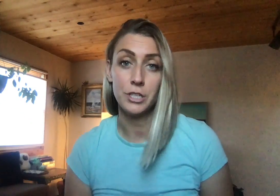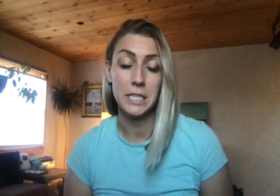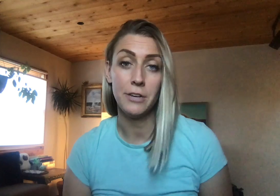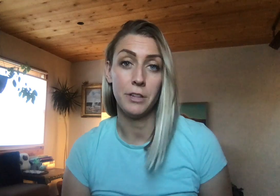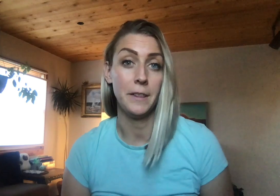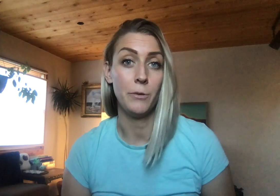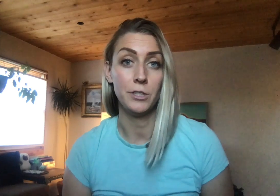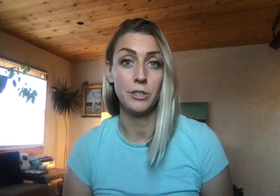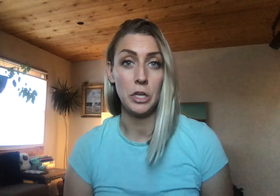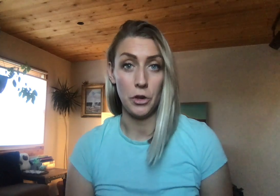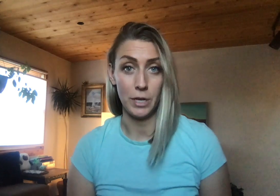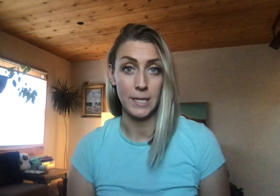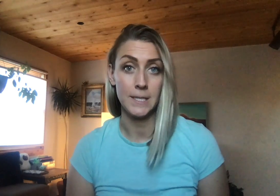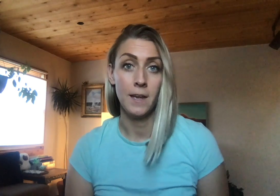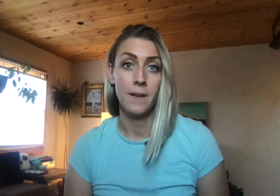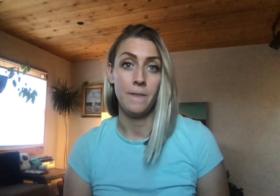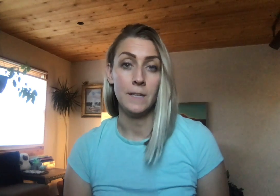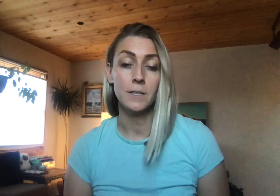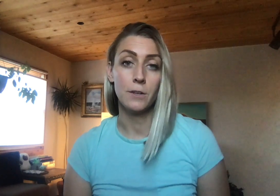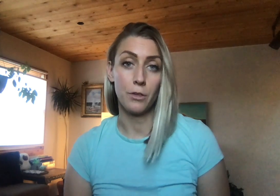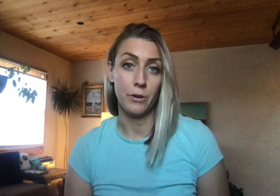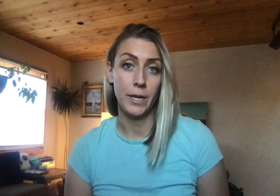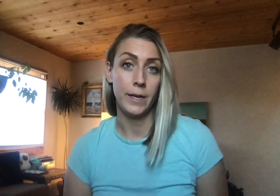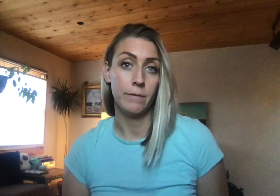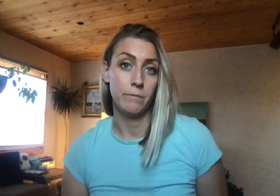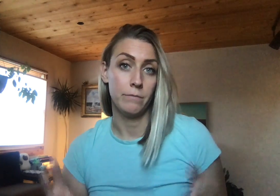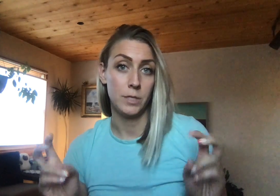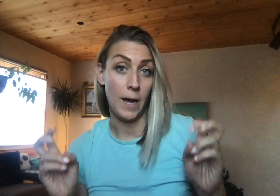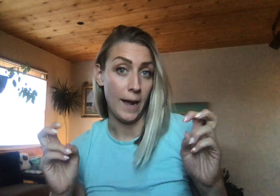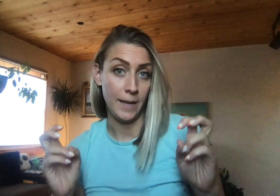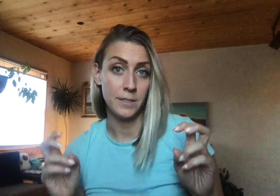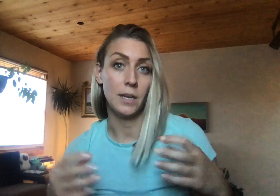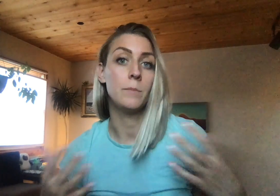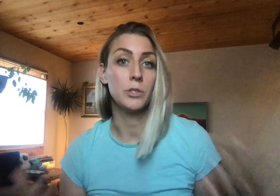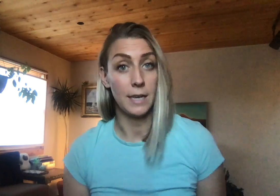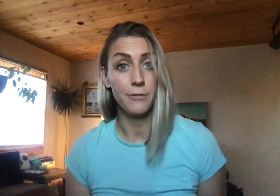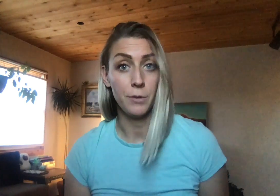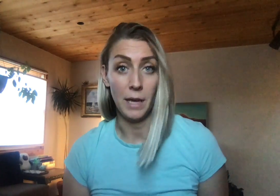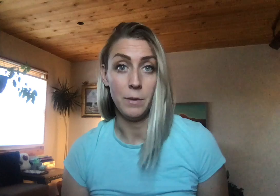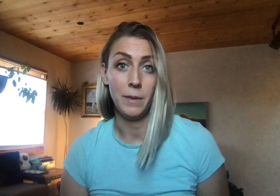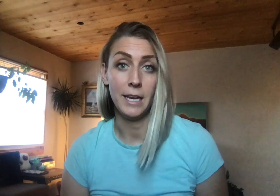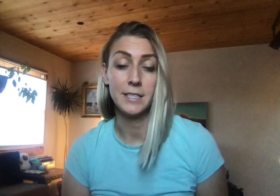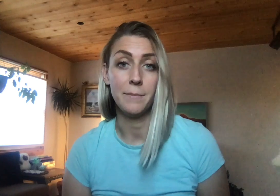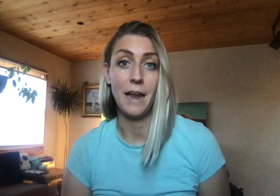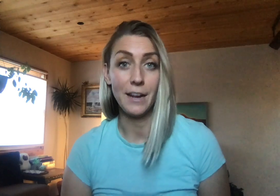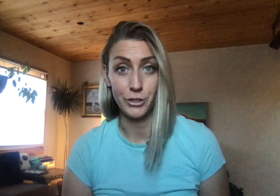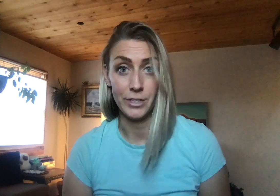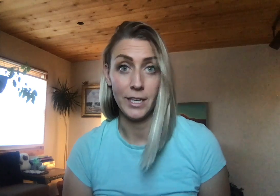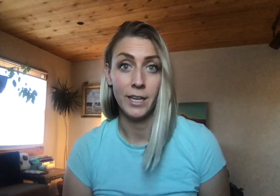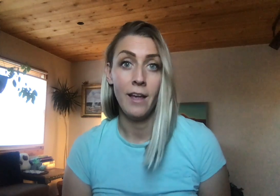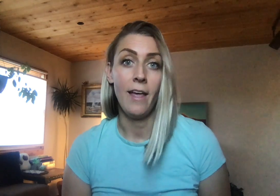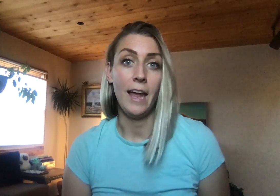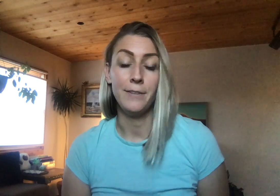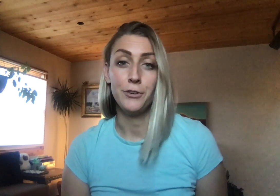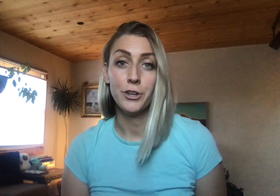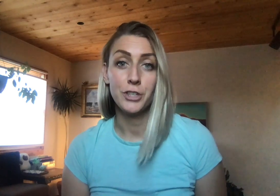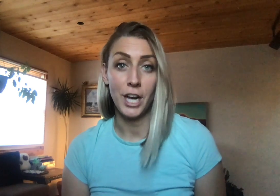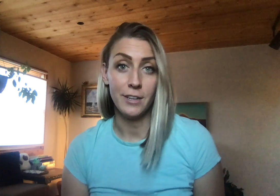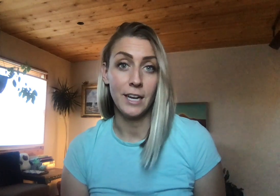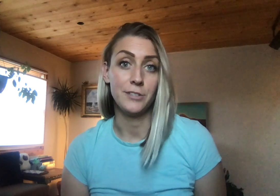interesting or that they want you to notice, these are 3 signs that almost every baby picks up naturally. And if your child has all